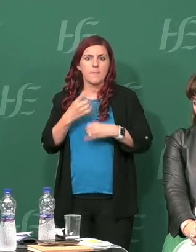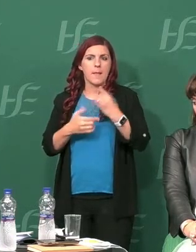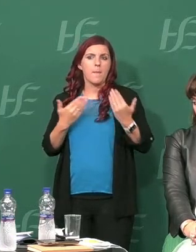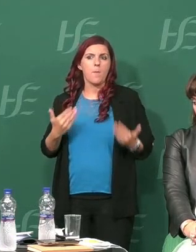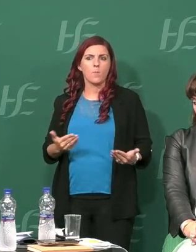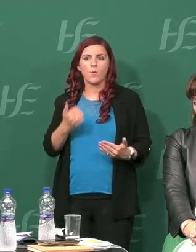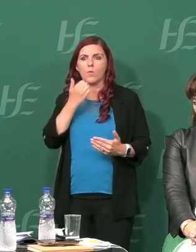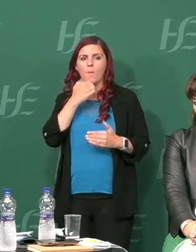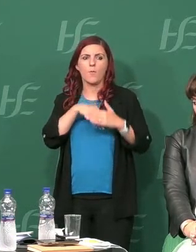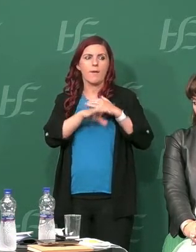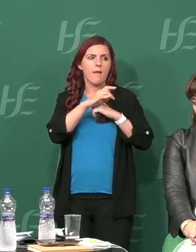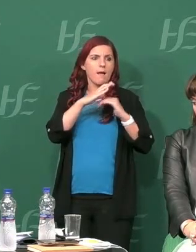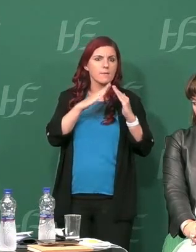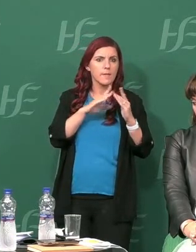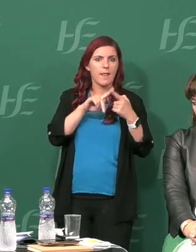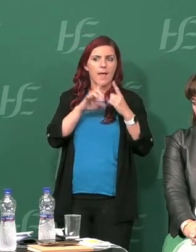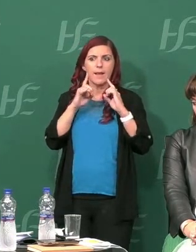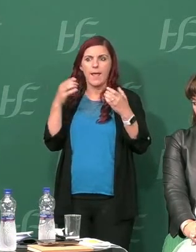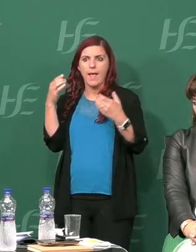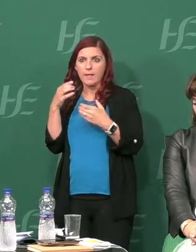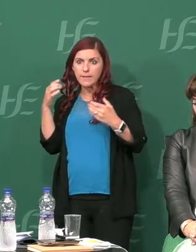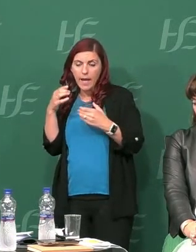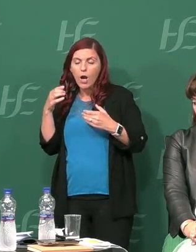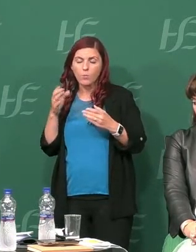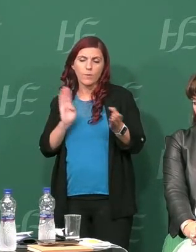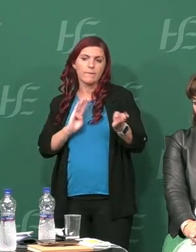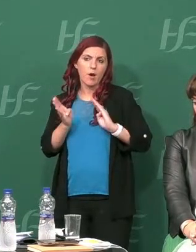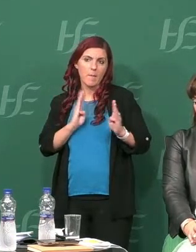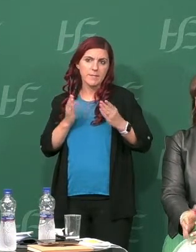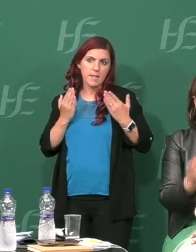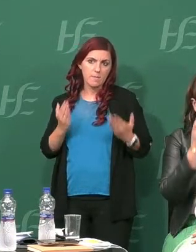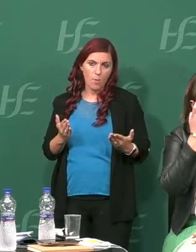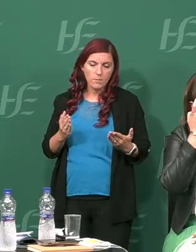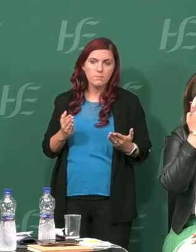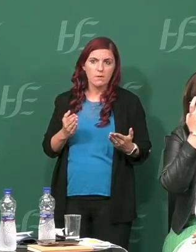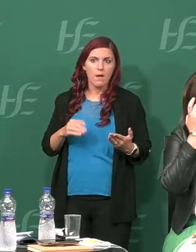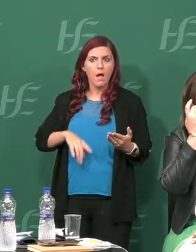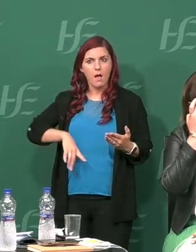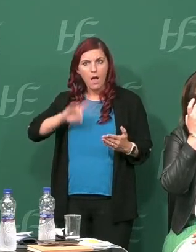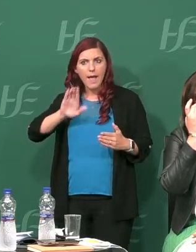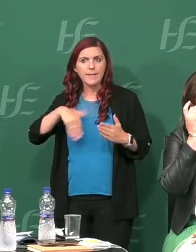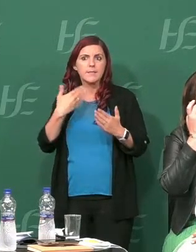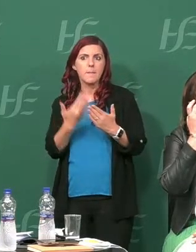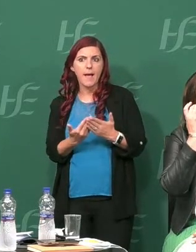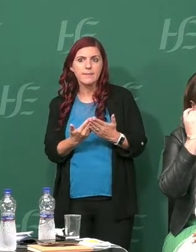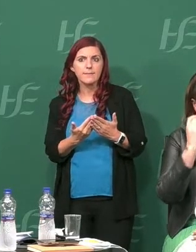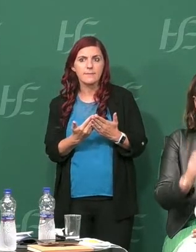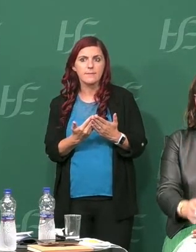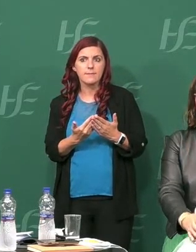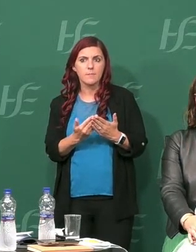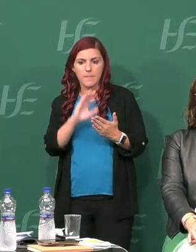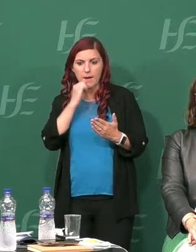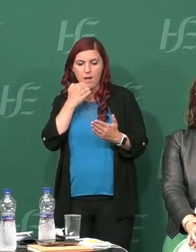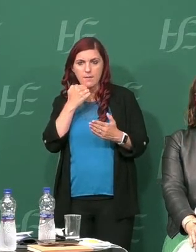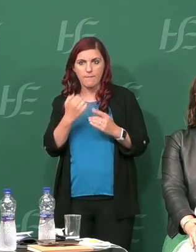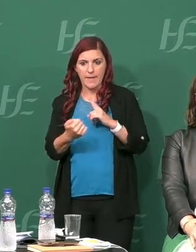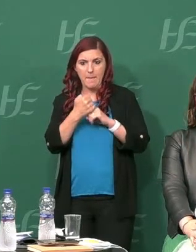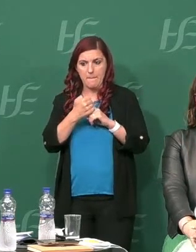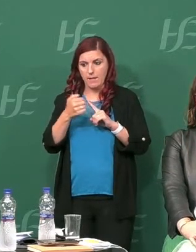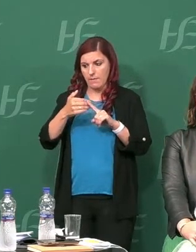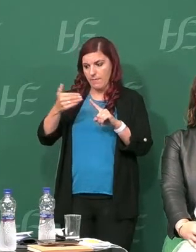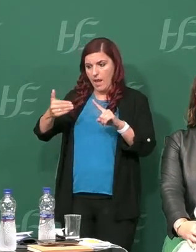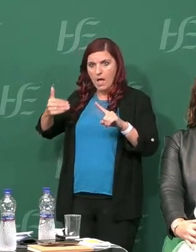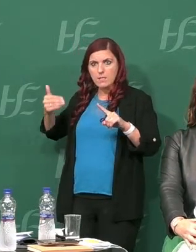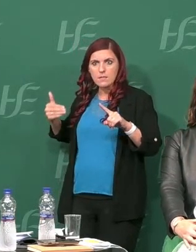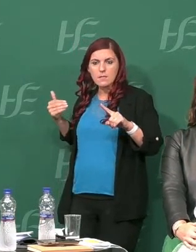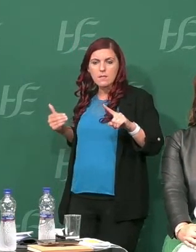terms of hospital and healthcare is extremely busy, high levels of demand with the impacts from the previous 3 waves and also a